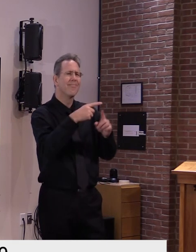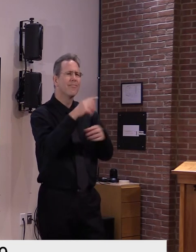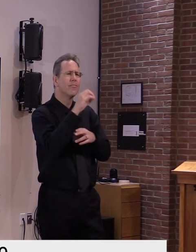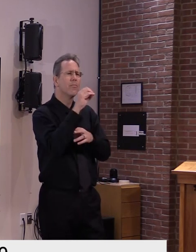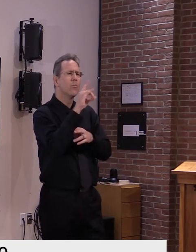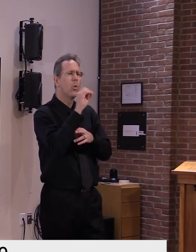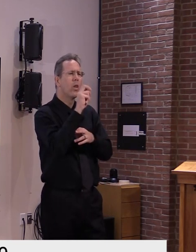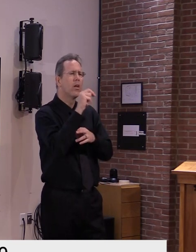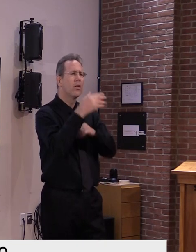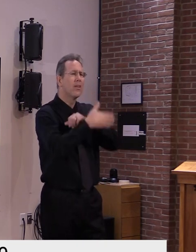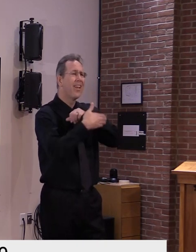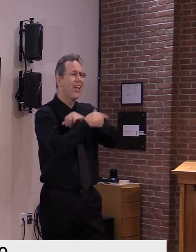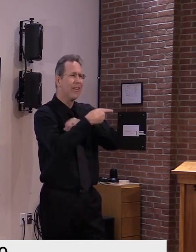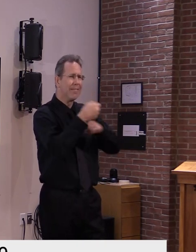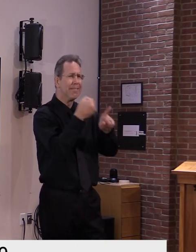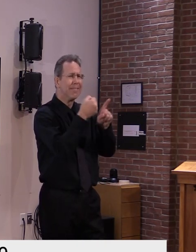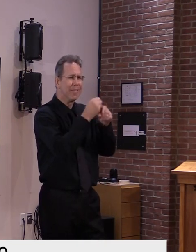County?